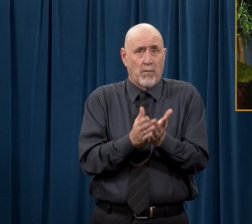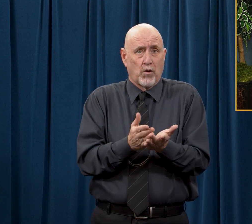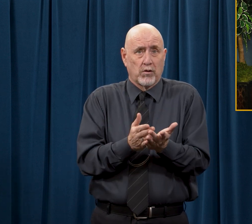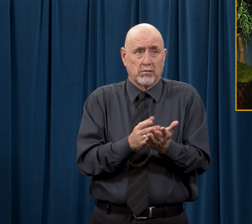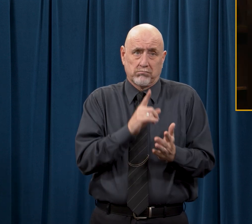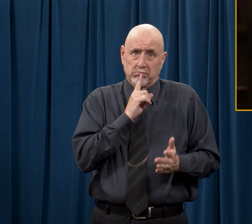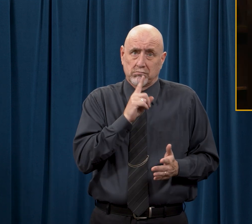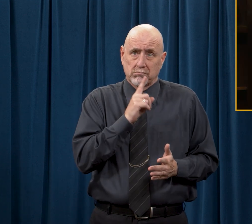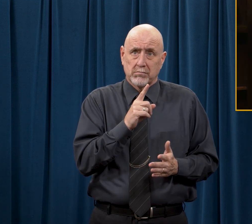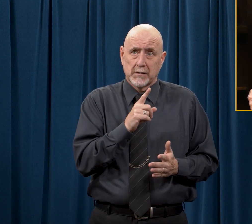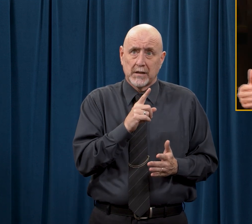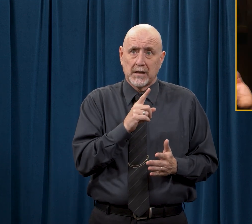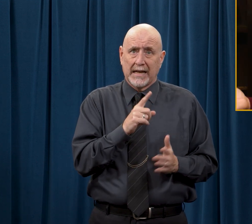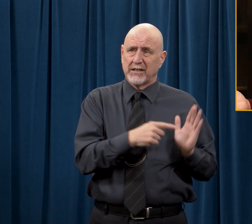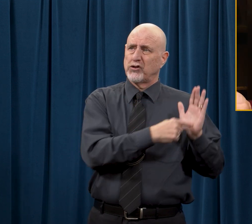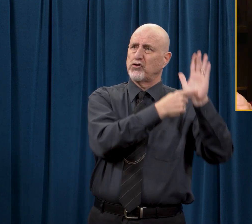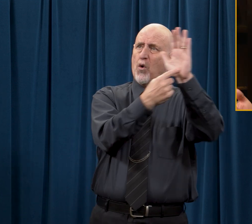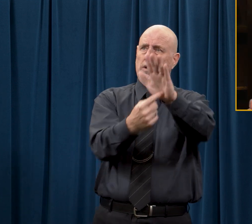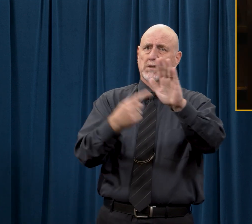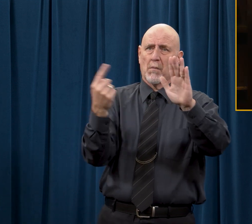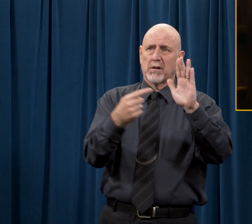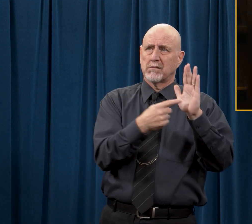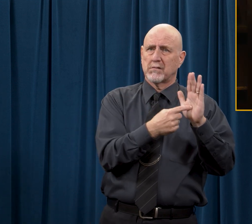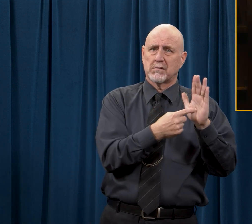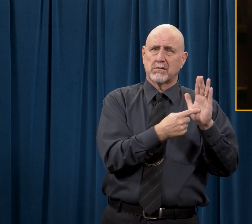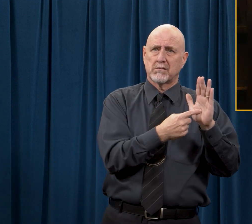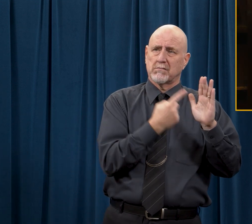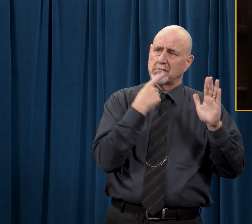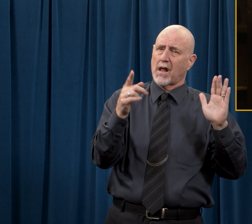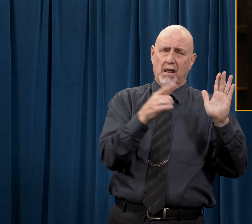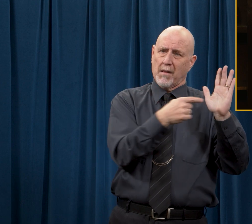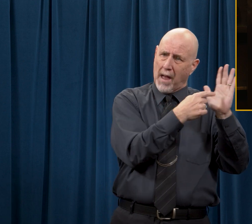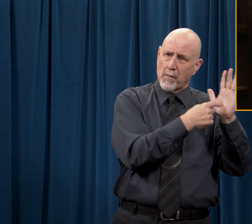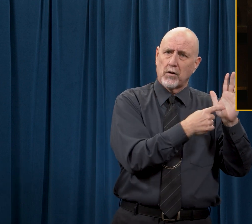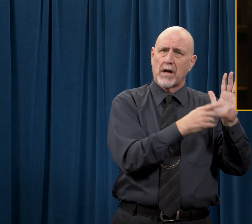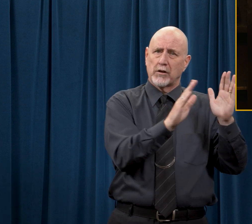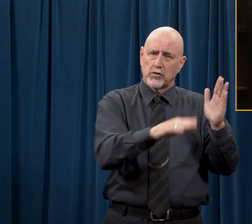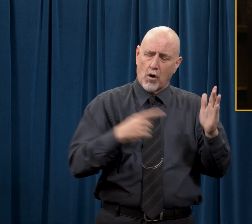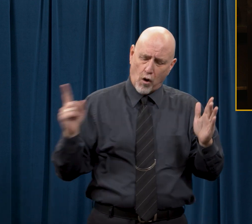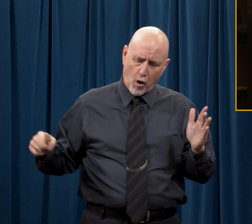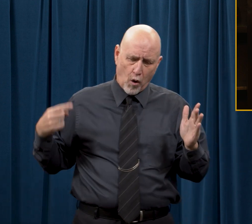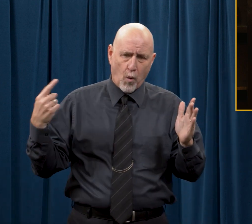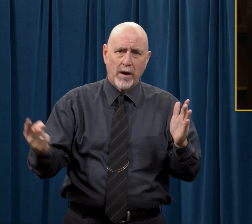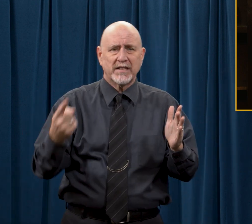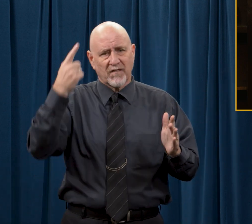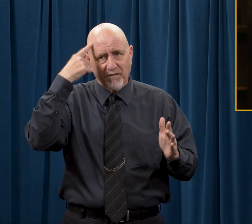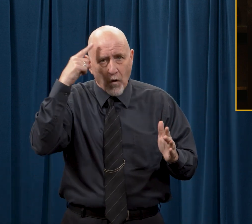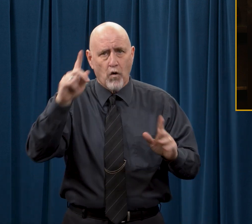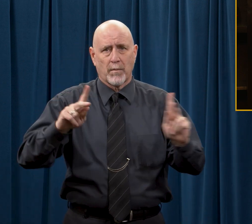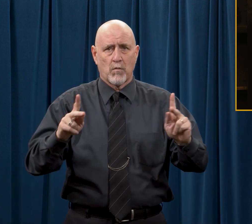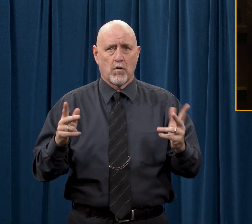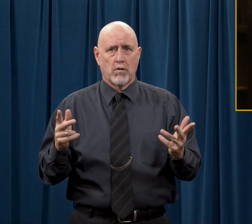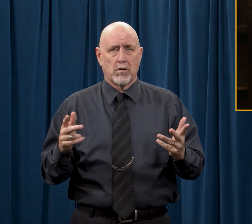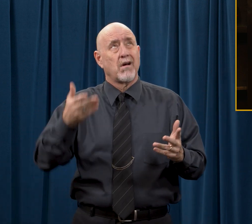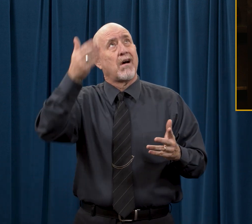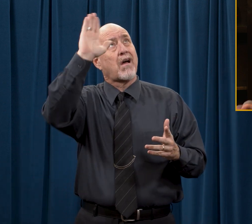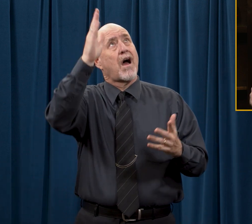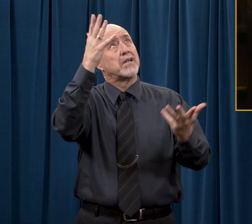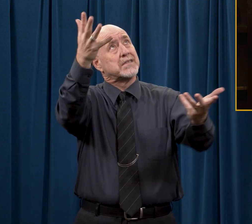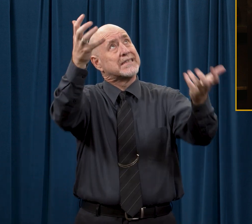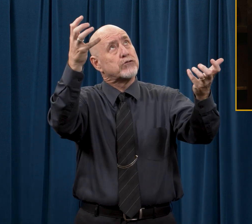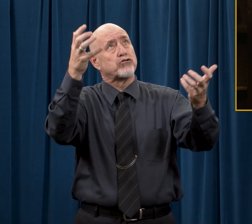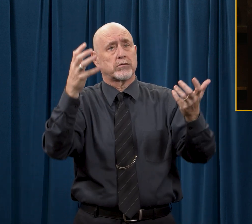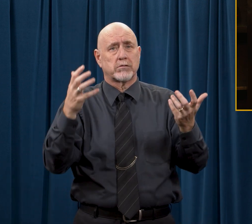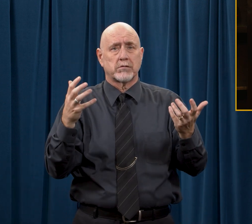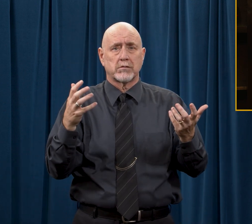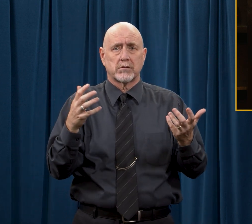this particular Bible it's making a statement that the Bible has always belonged to the people,